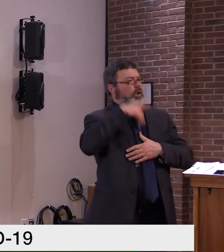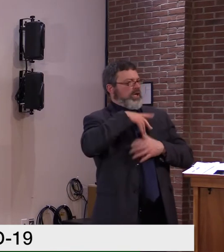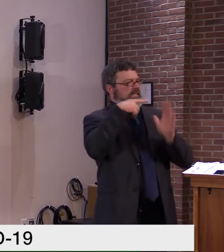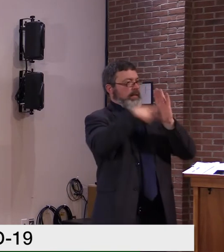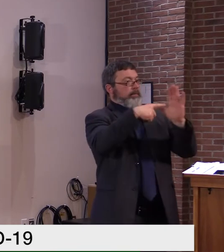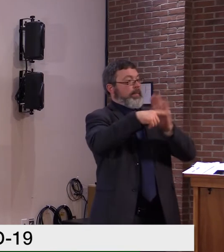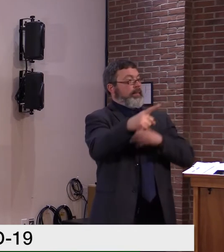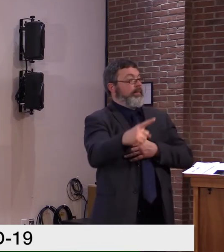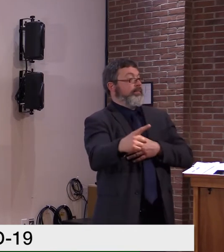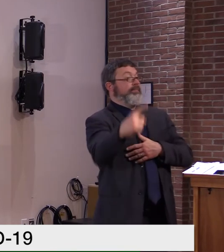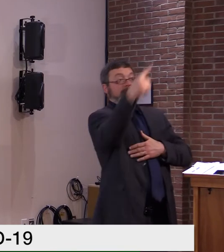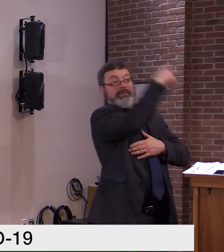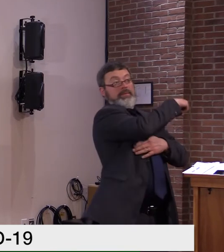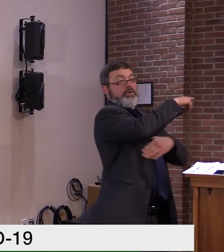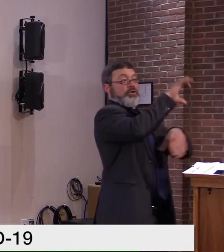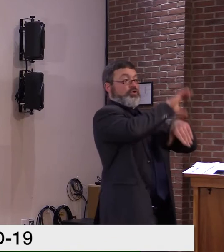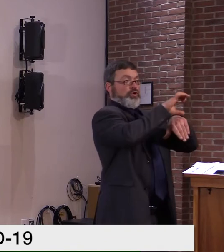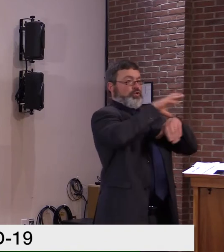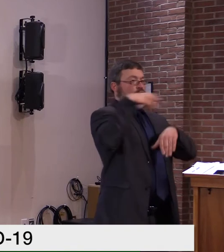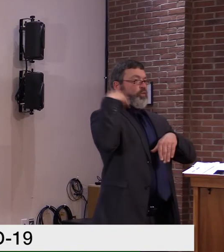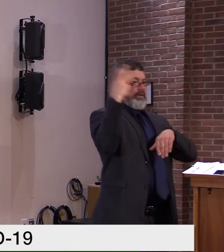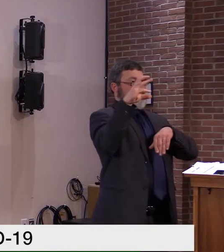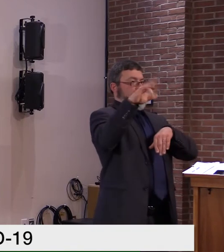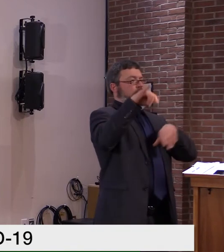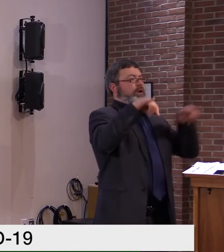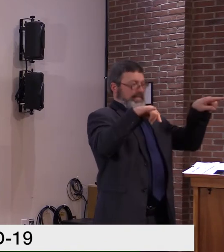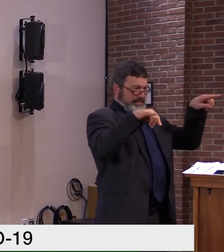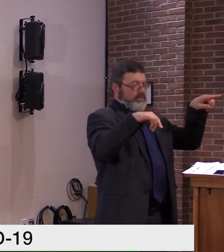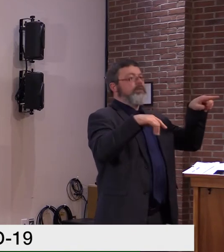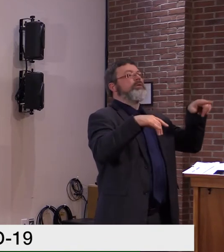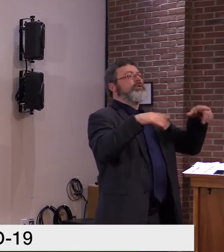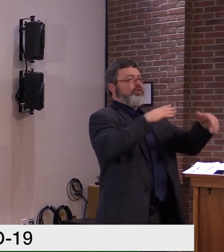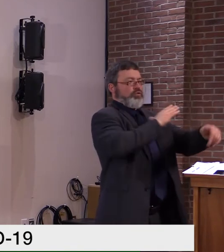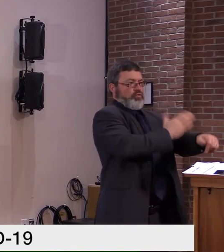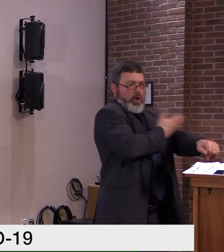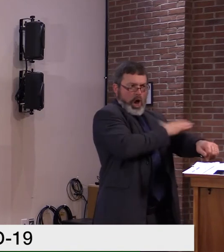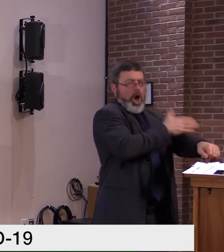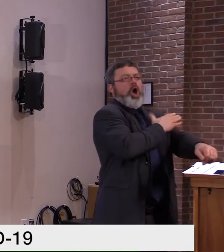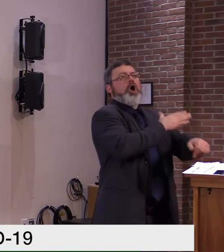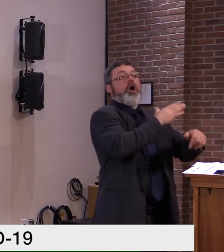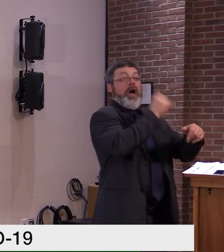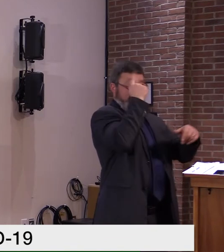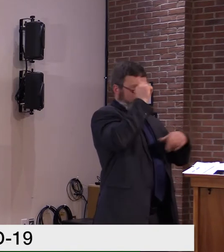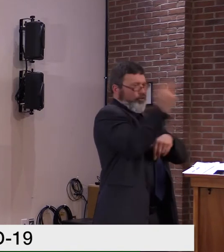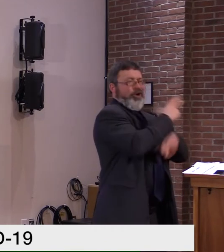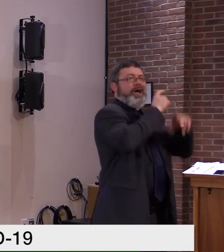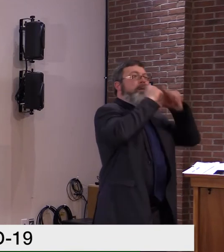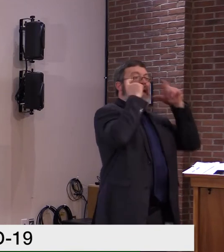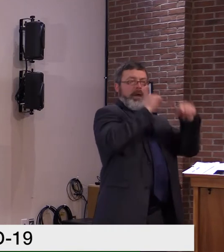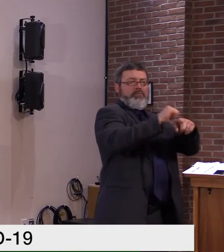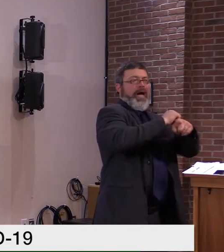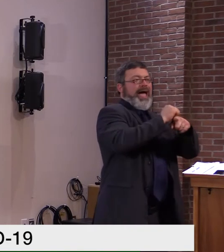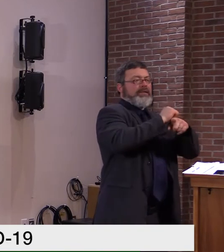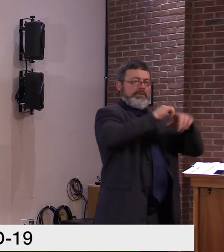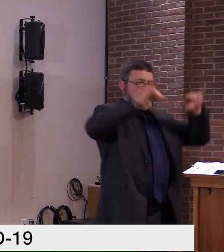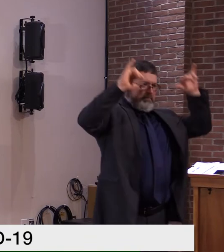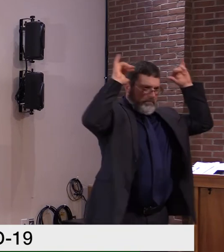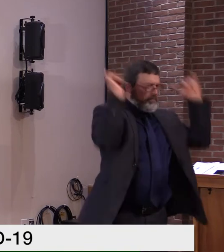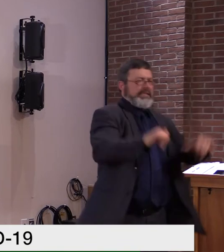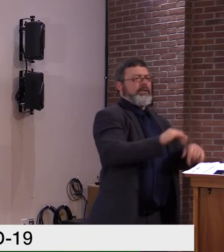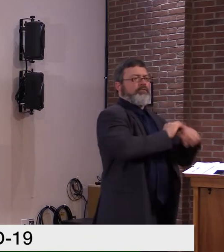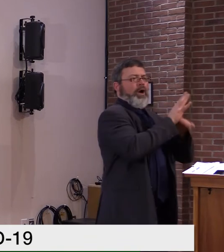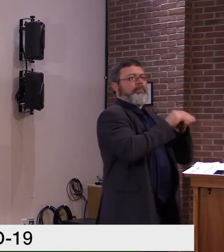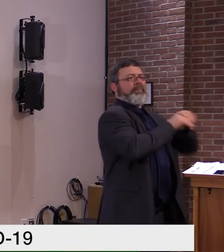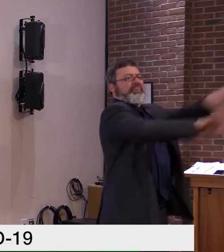if you're a single if you're a family, if you're a household, I don't see an issue with it as long as